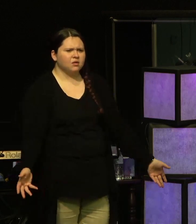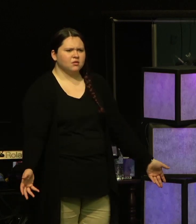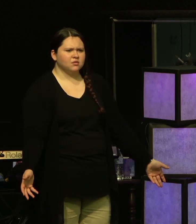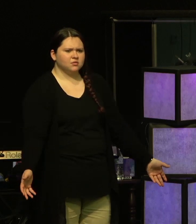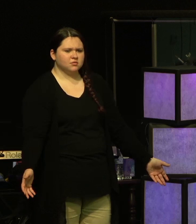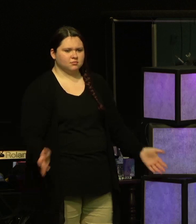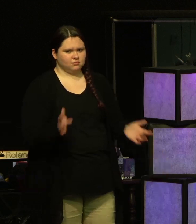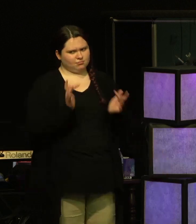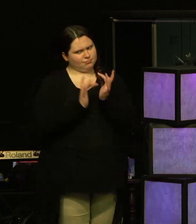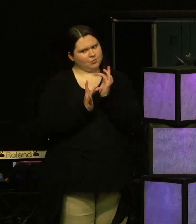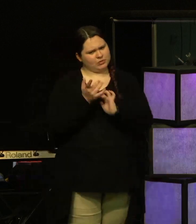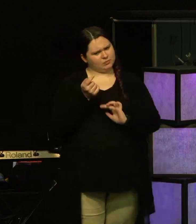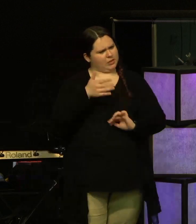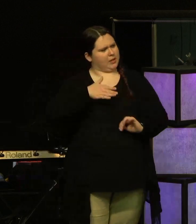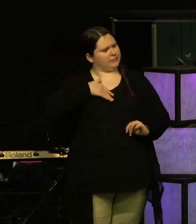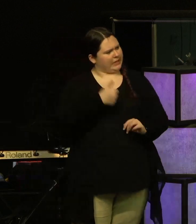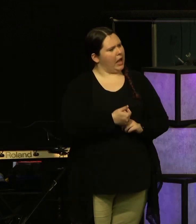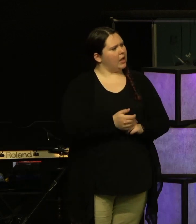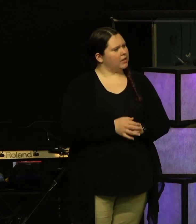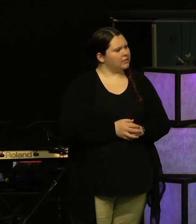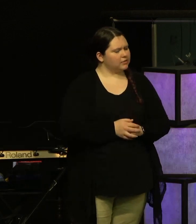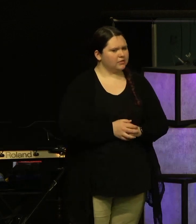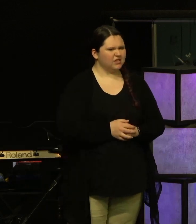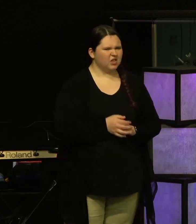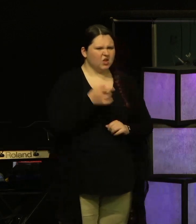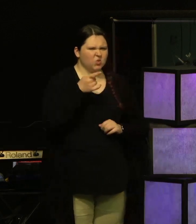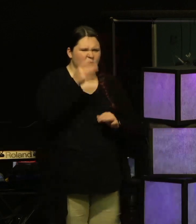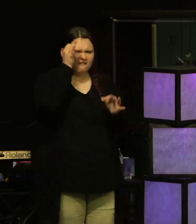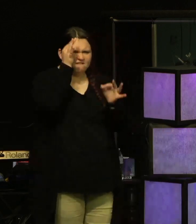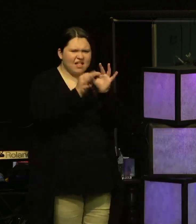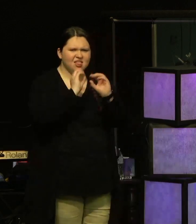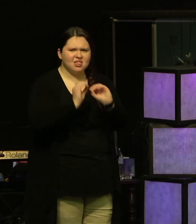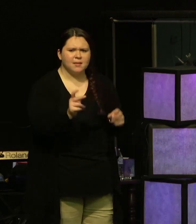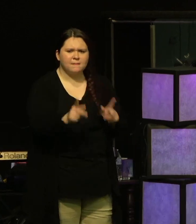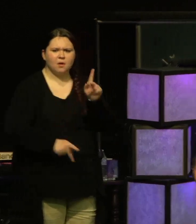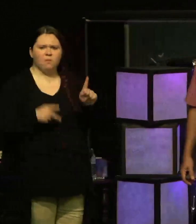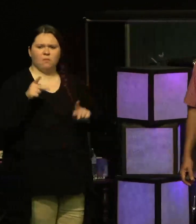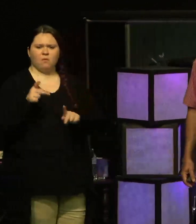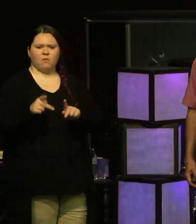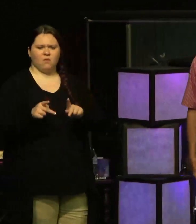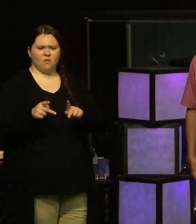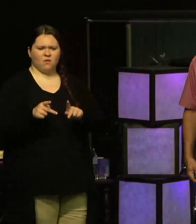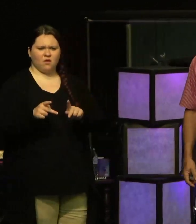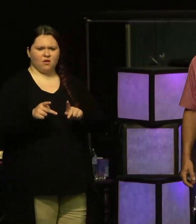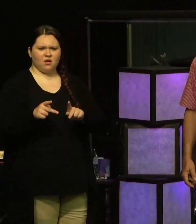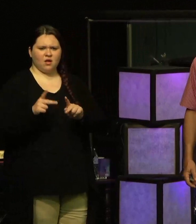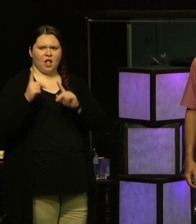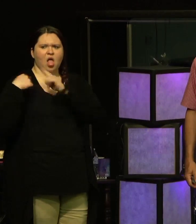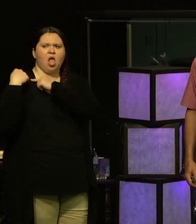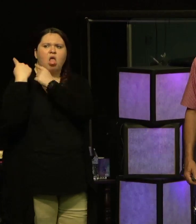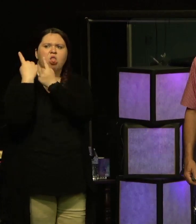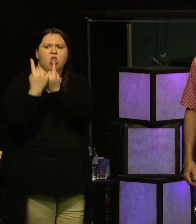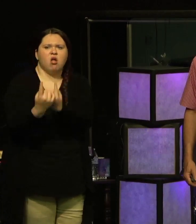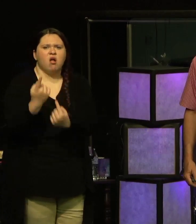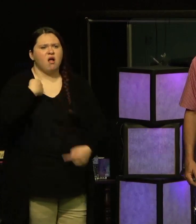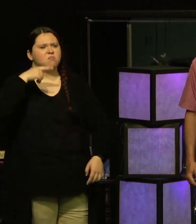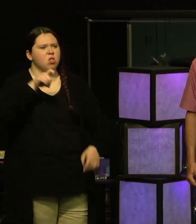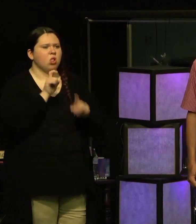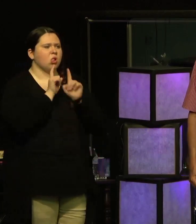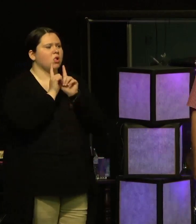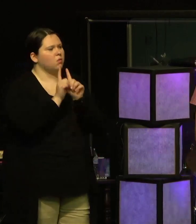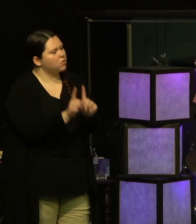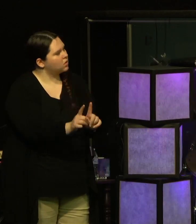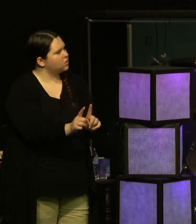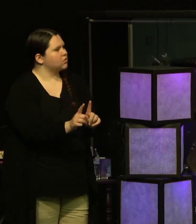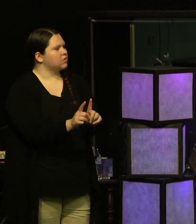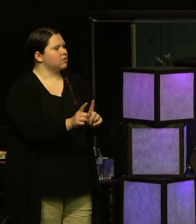Jesus was upset. You faithless people. How long must I be with you? How long must